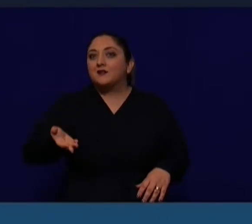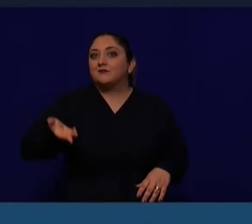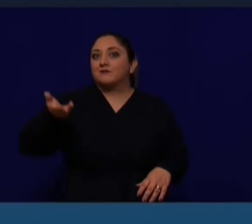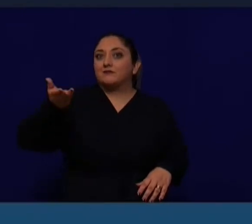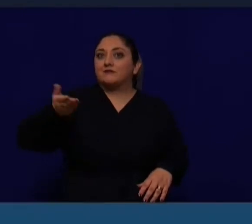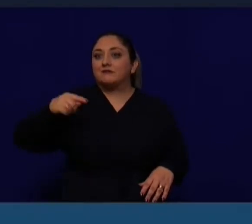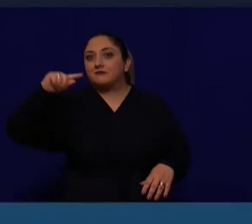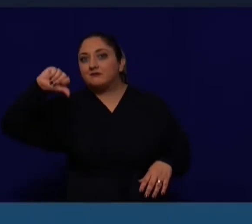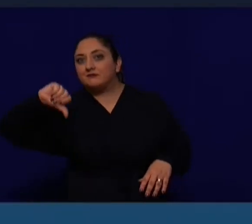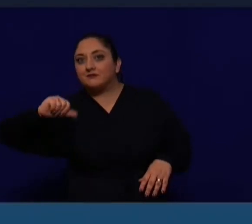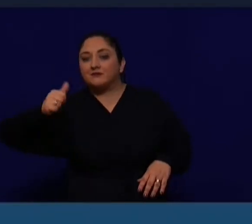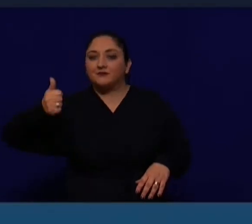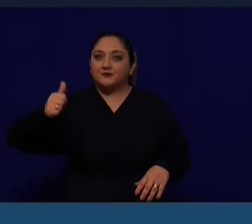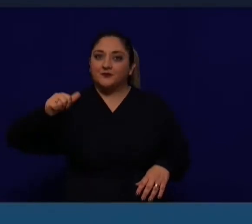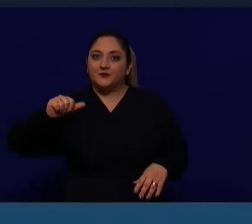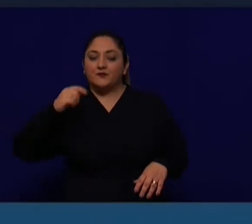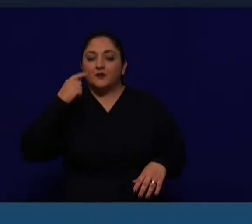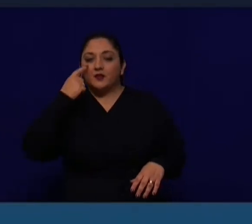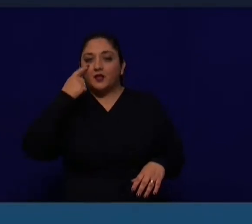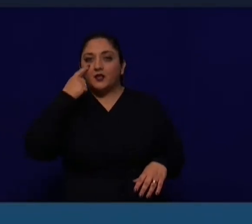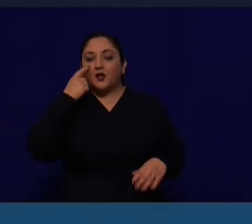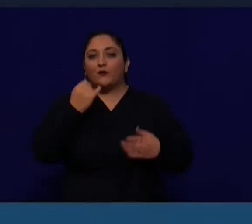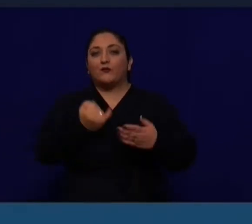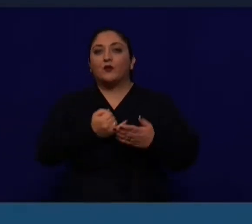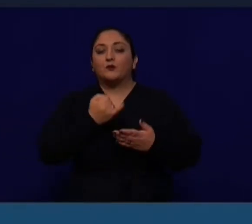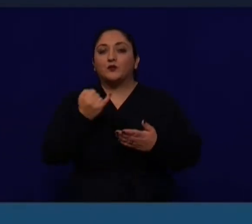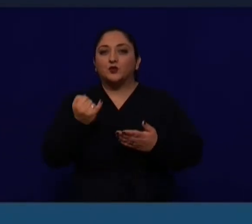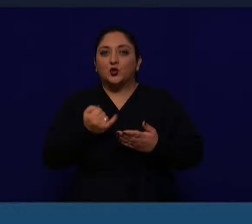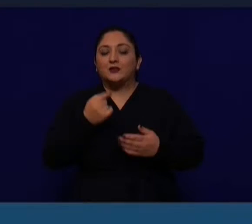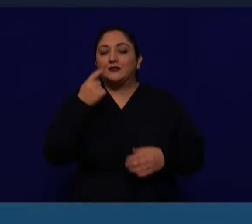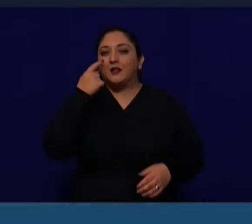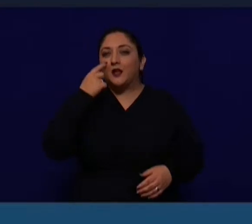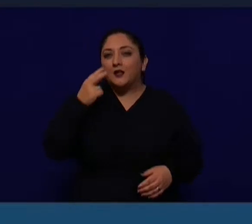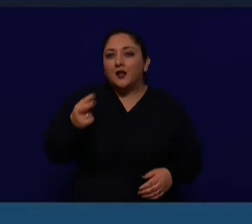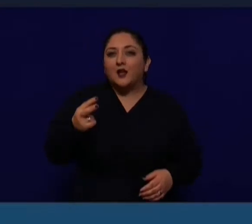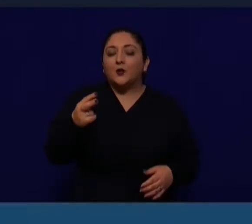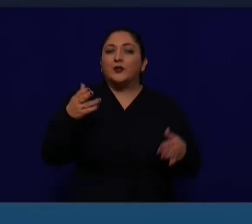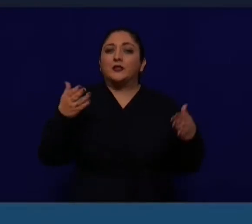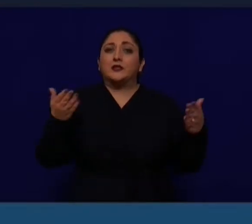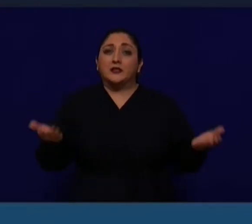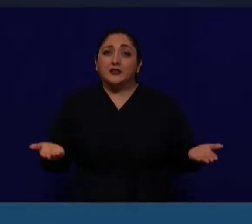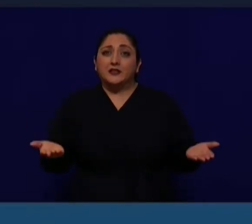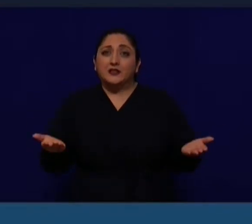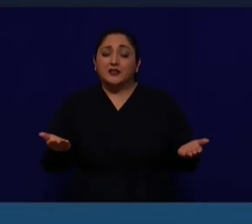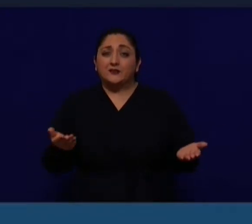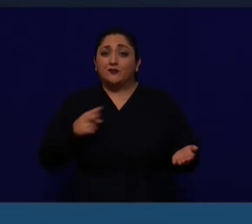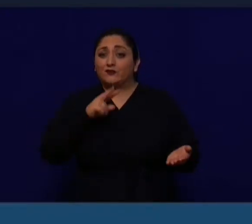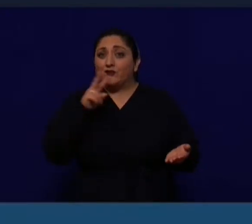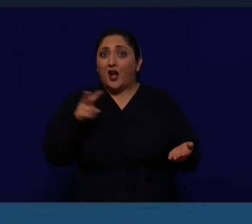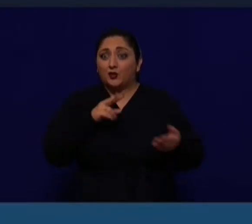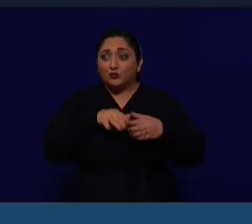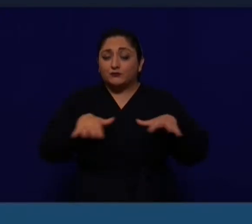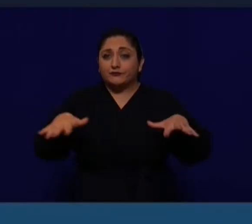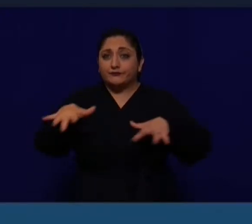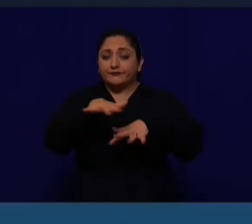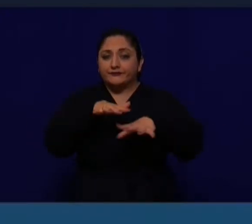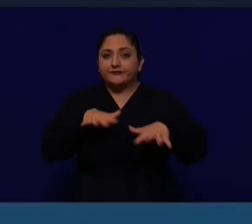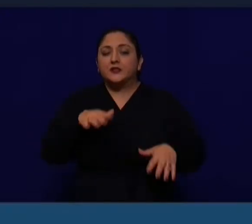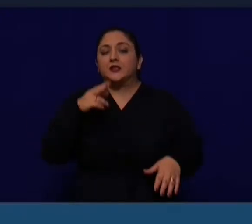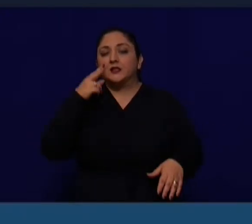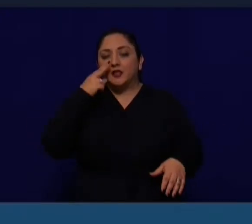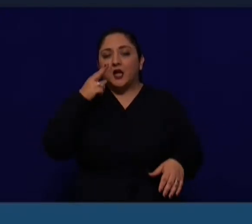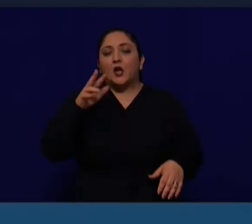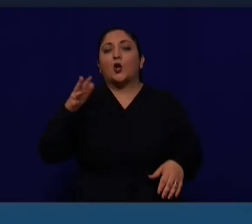ir-riżultati. Però mill-informazzjoni li qegħdin naraw, ta' kif qed timxi l-firxa, joħroġ